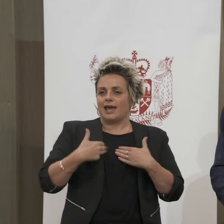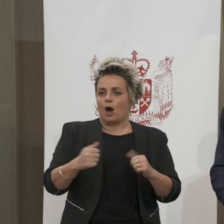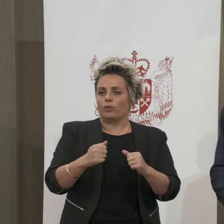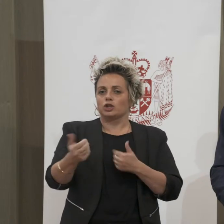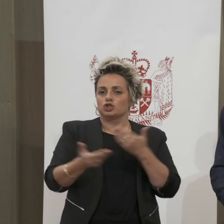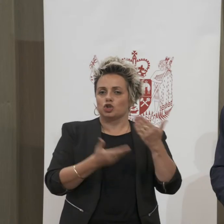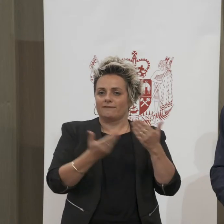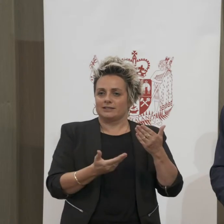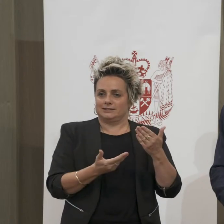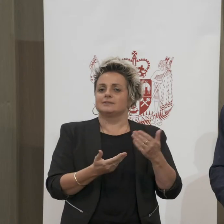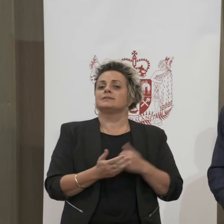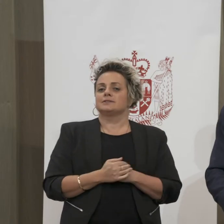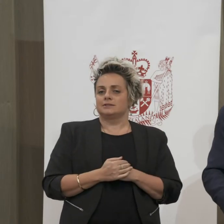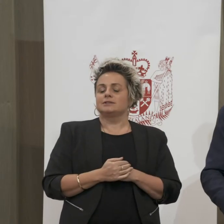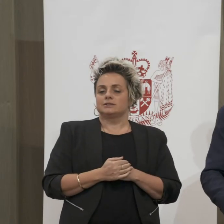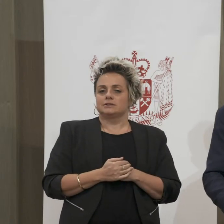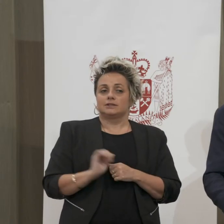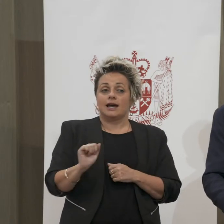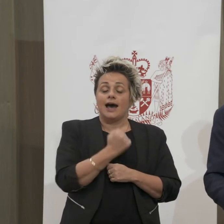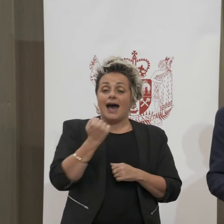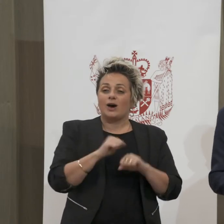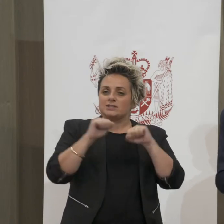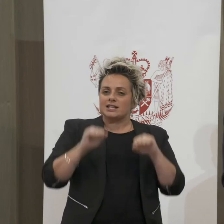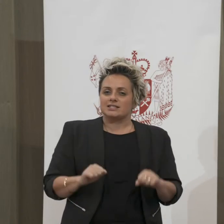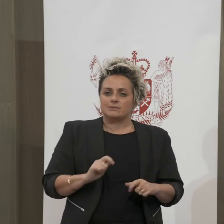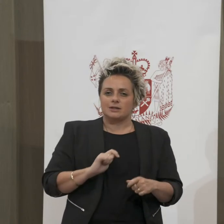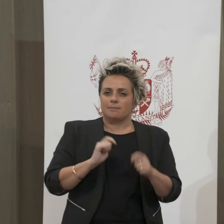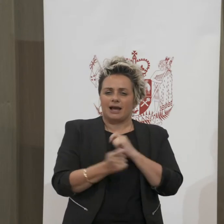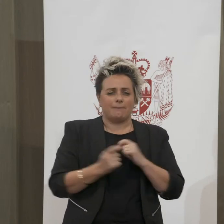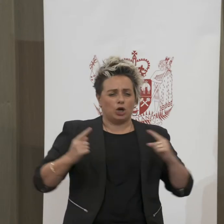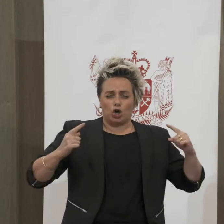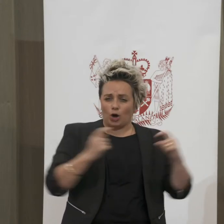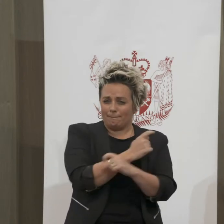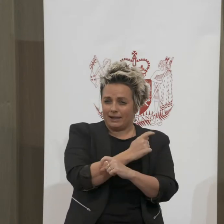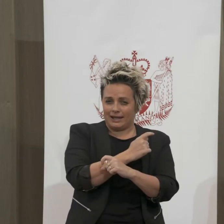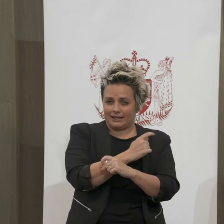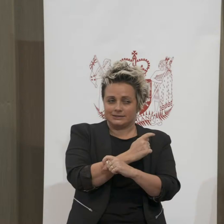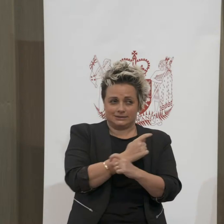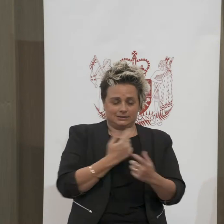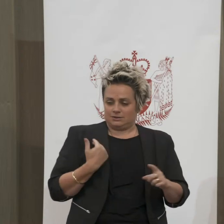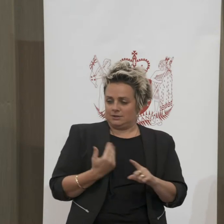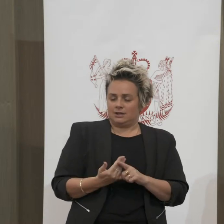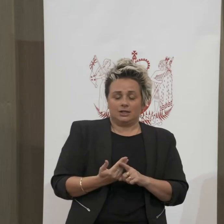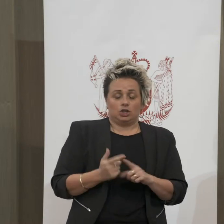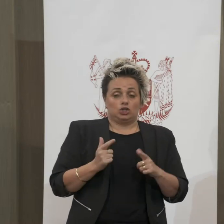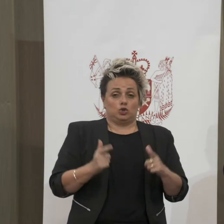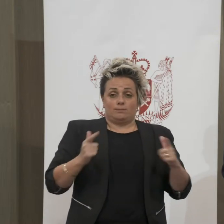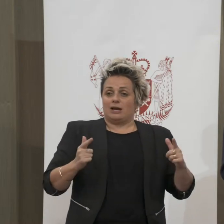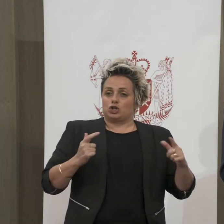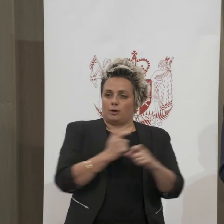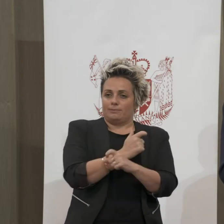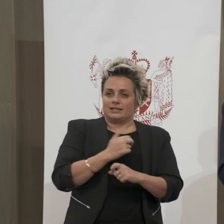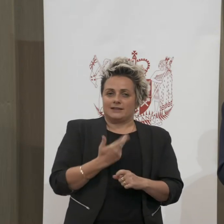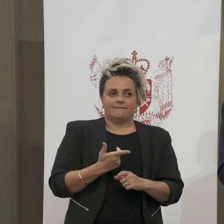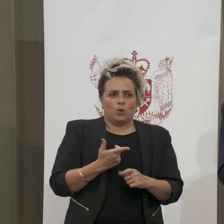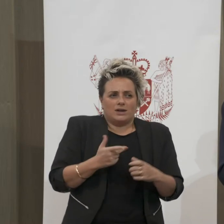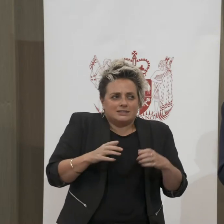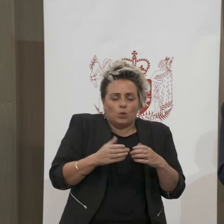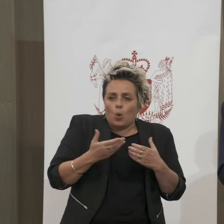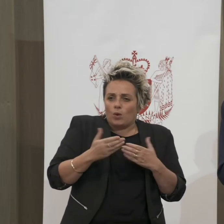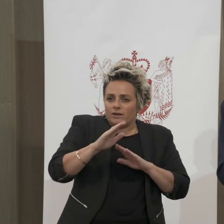service. Our system has become overly complex. It is far too complicated for a small